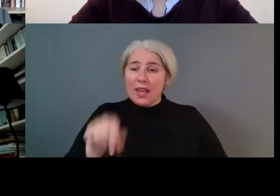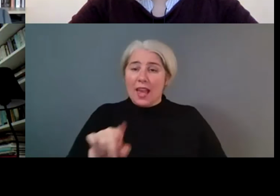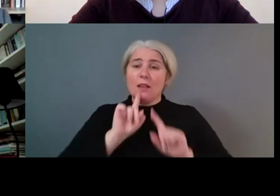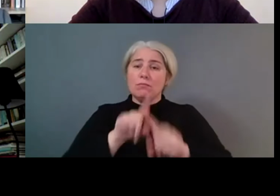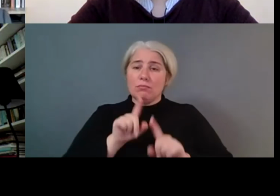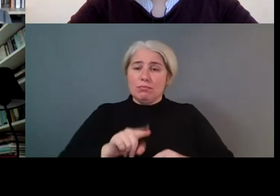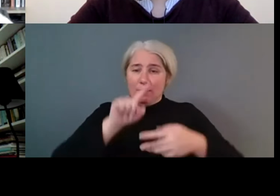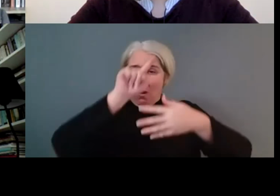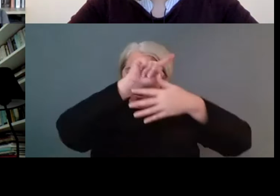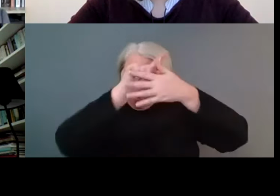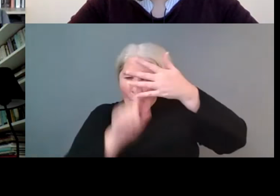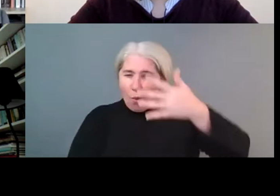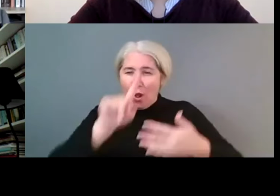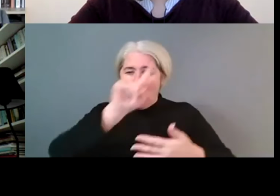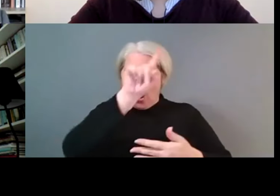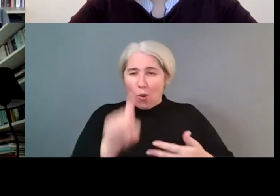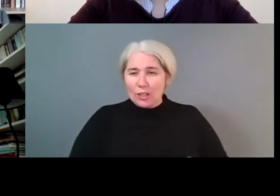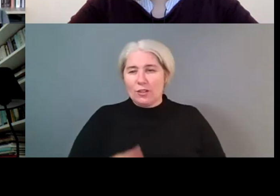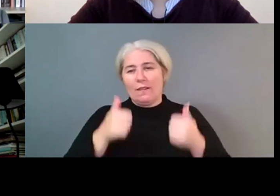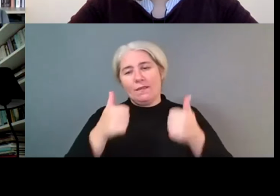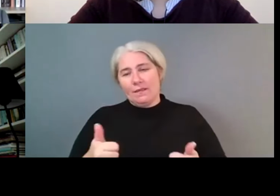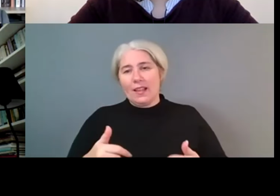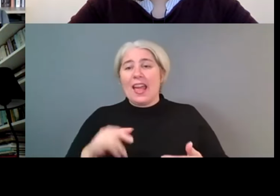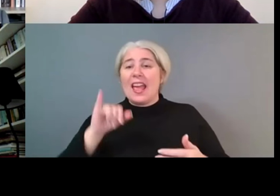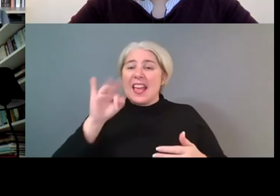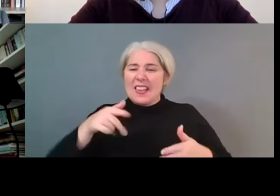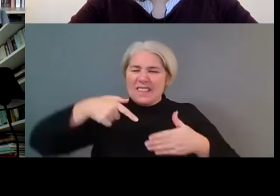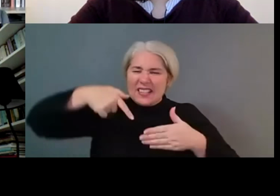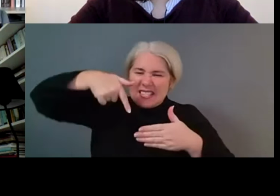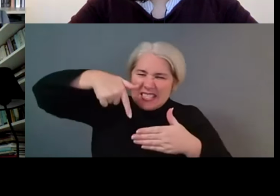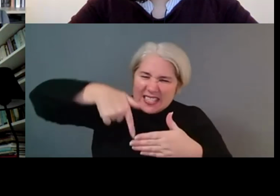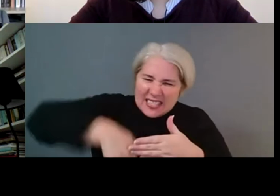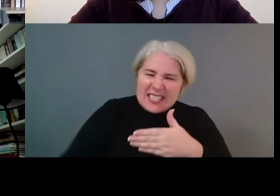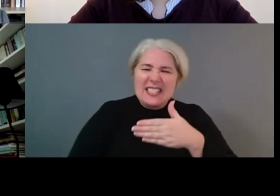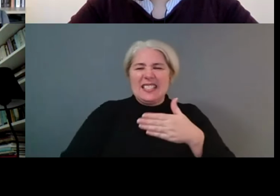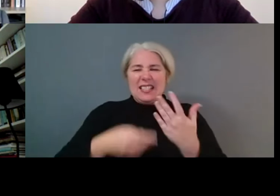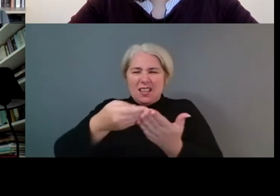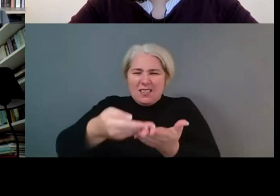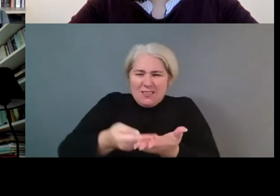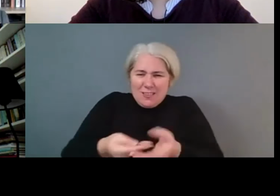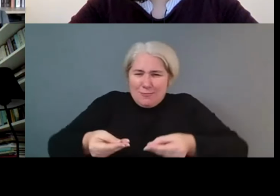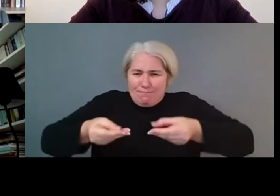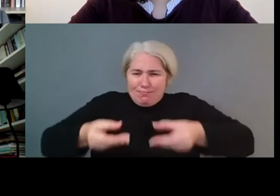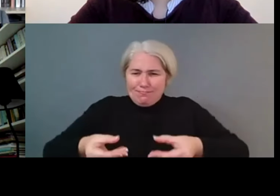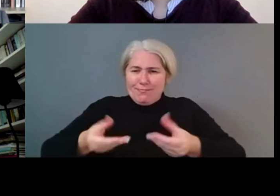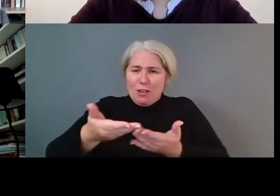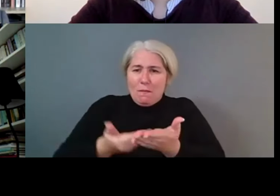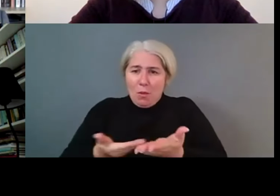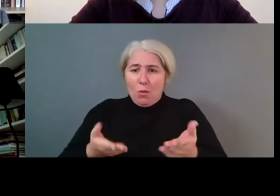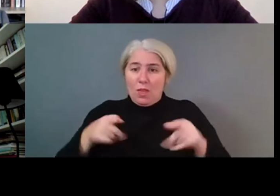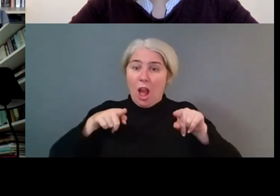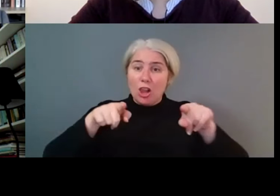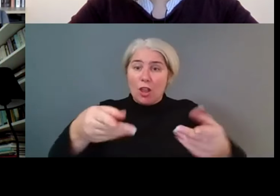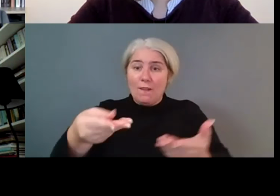usually comprehensive alternative reports, which are usually prepared by the umbrella organizations, do address all of the articles,